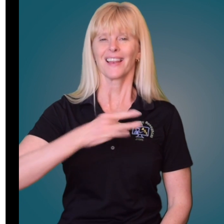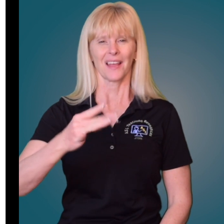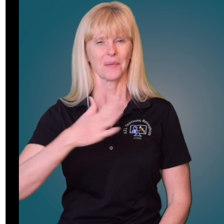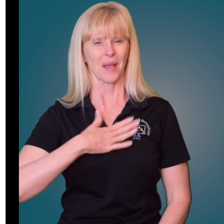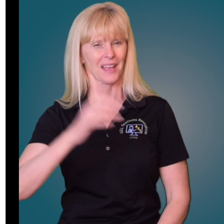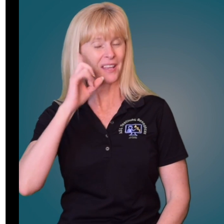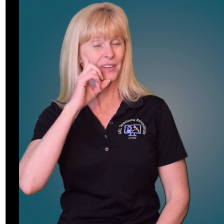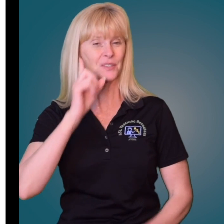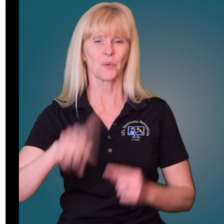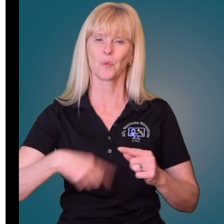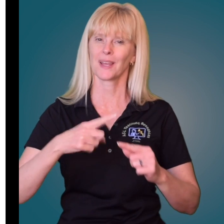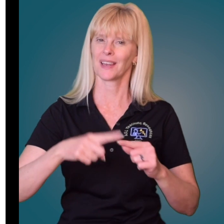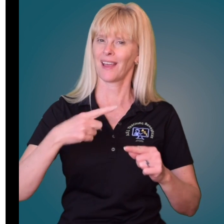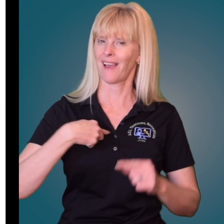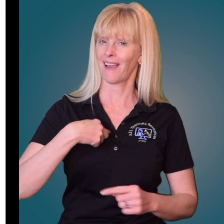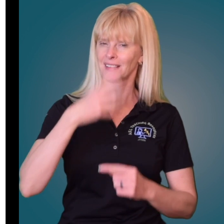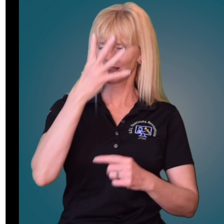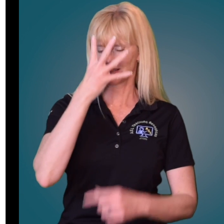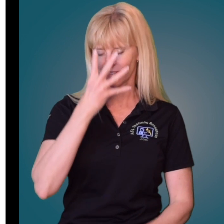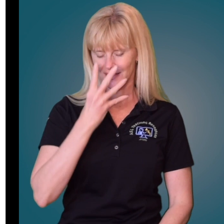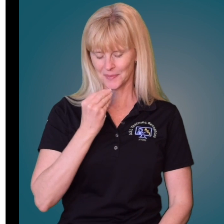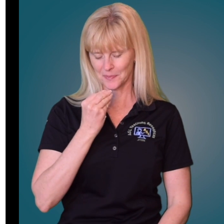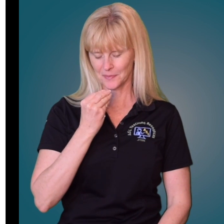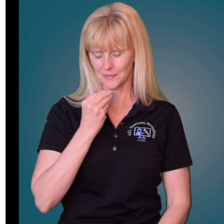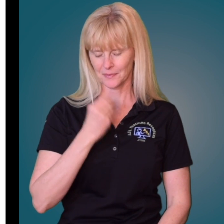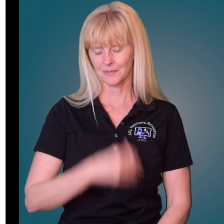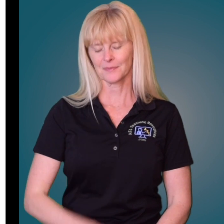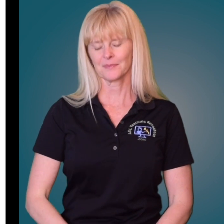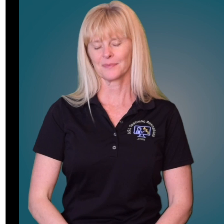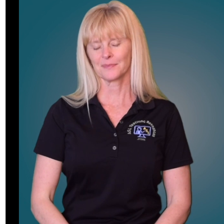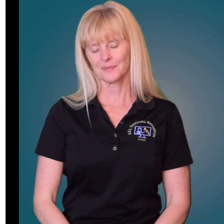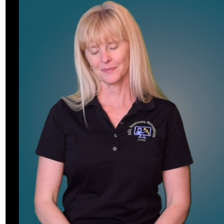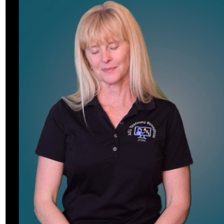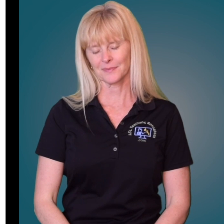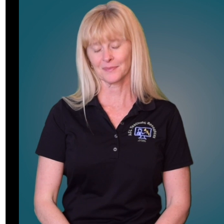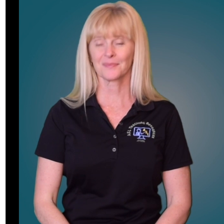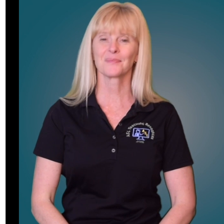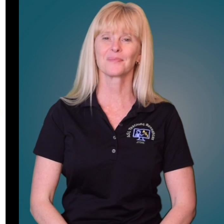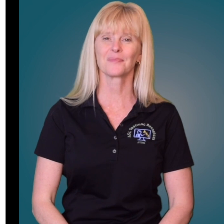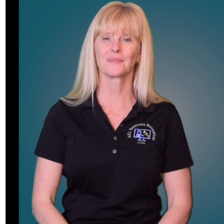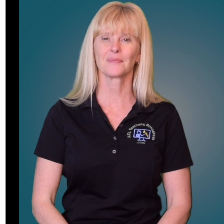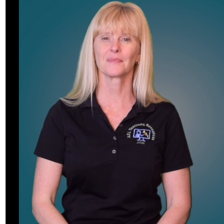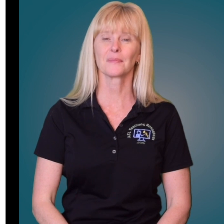I like my ears when I sleep.